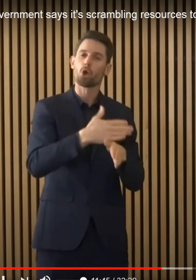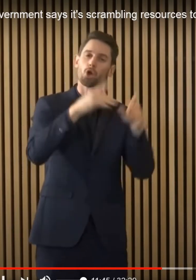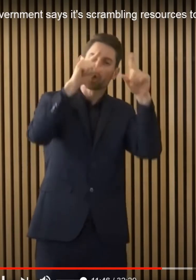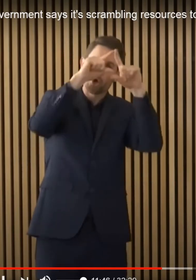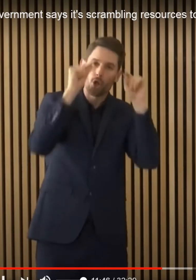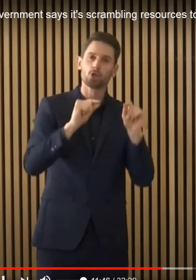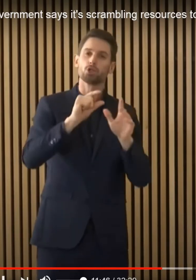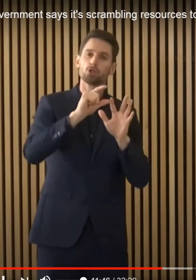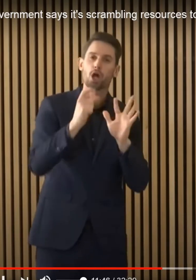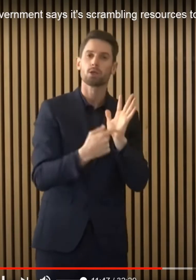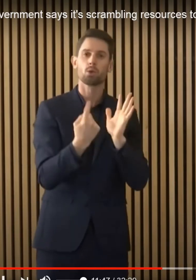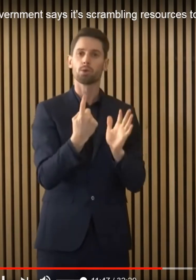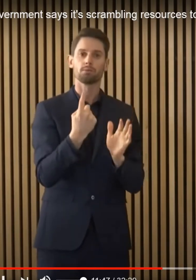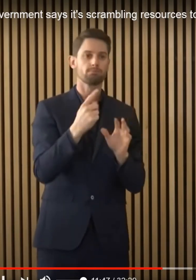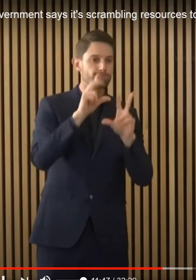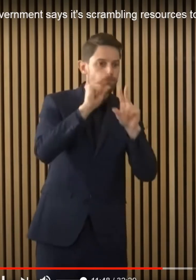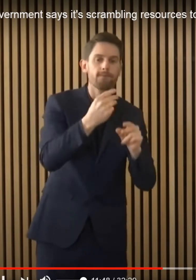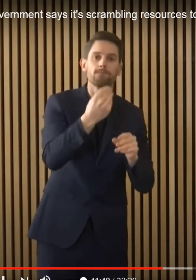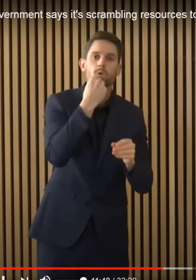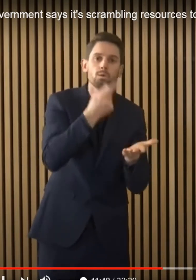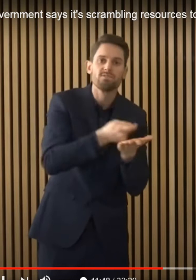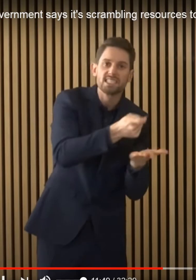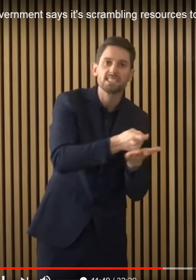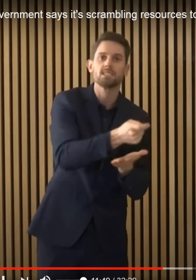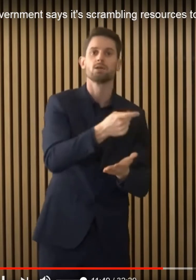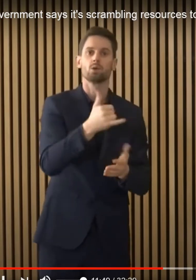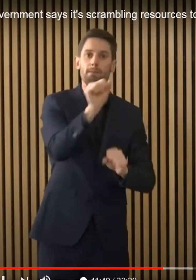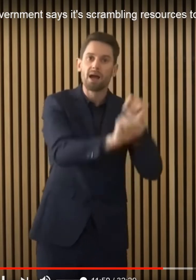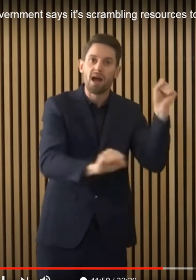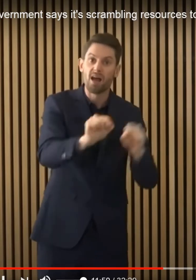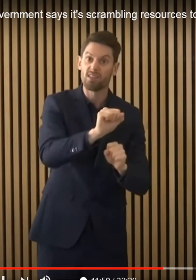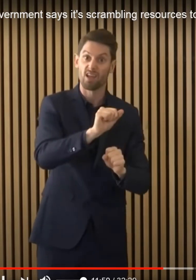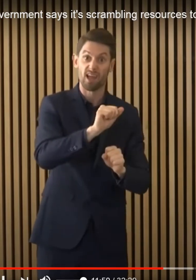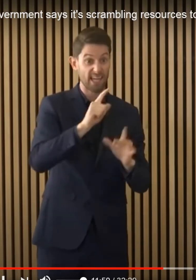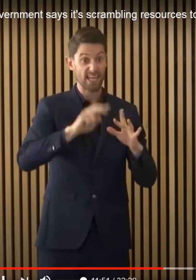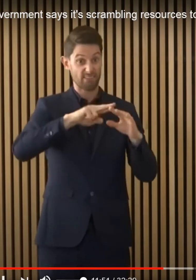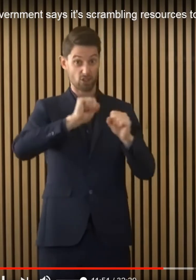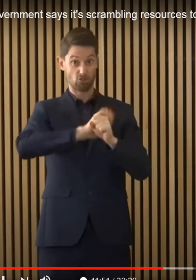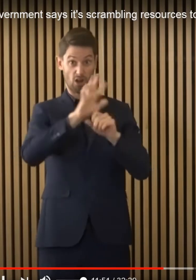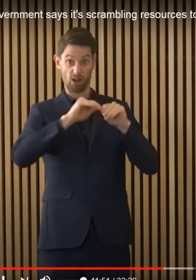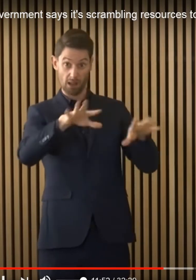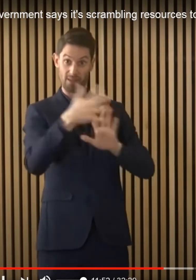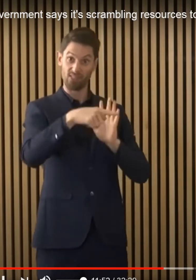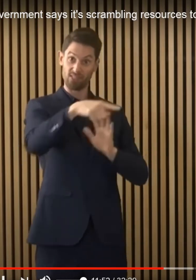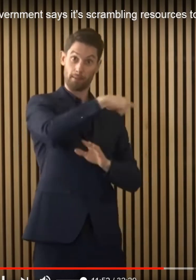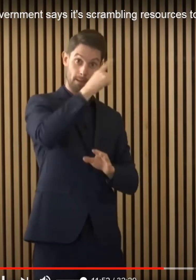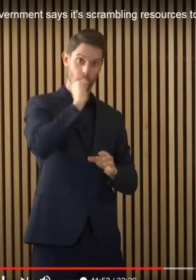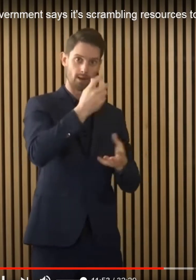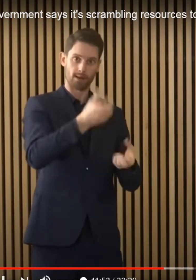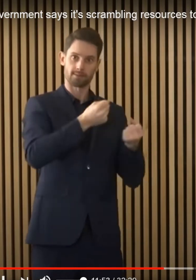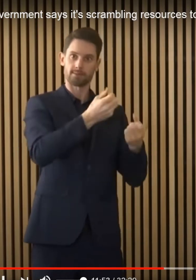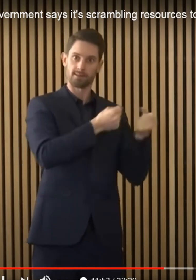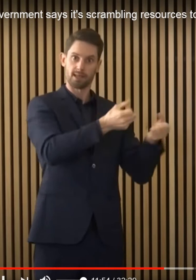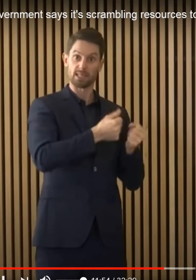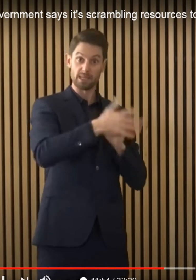of the workers out there that we are doing everything to make sure that their safety is looked after, and that is in line